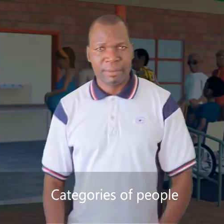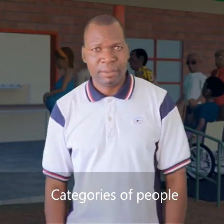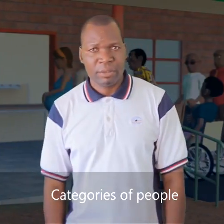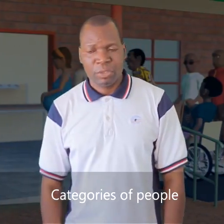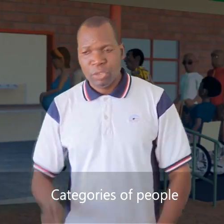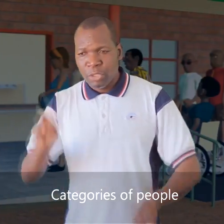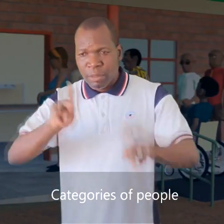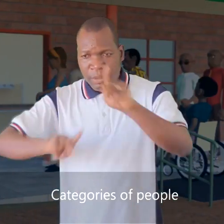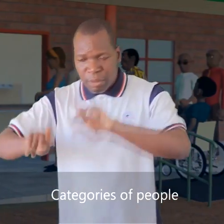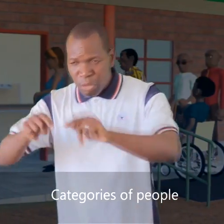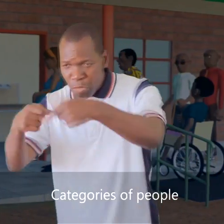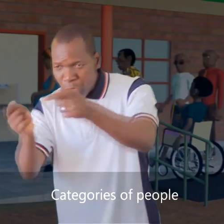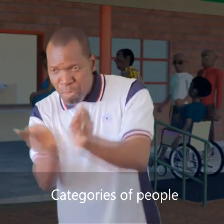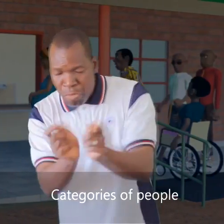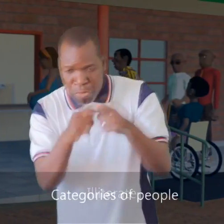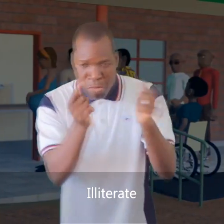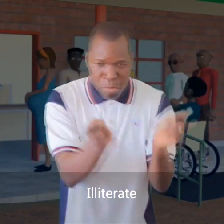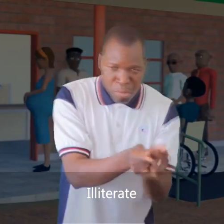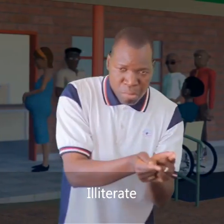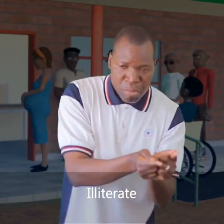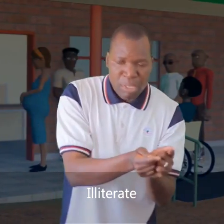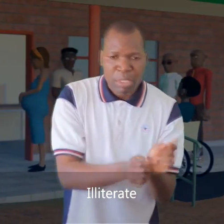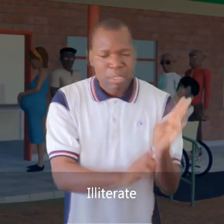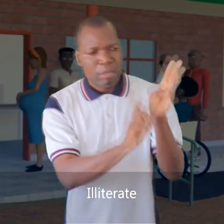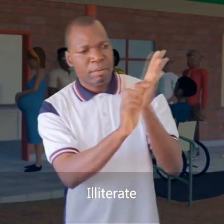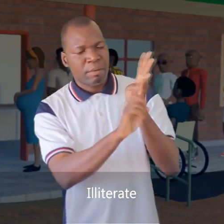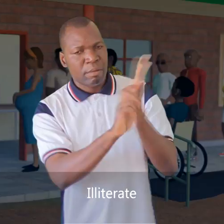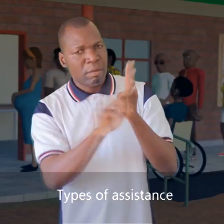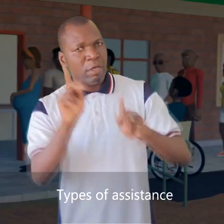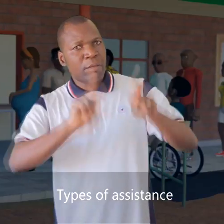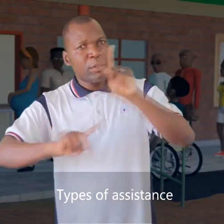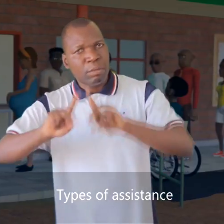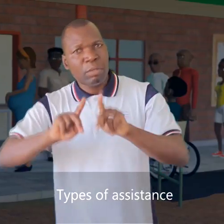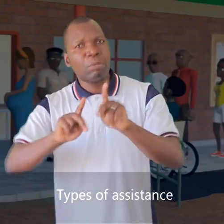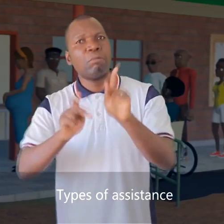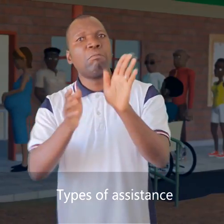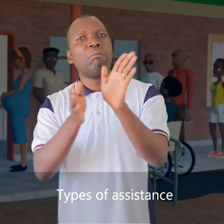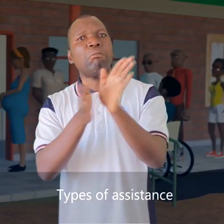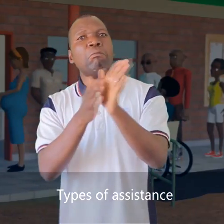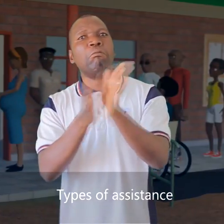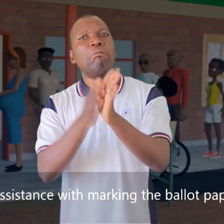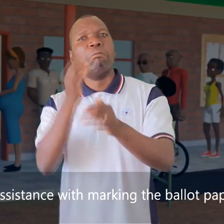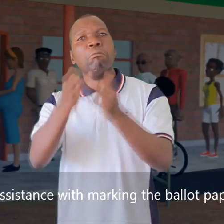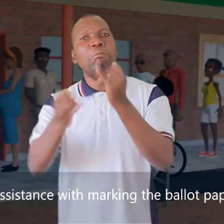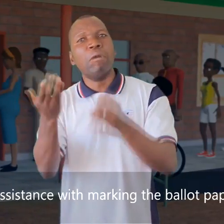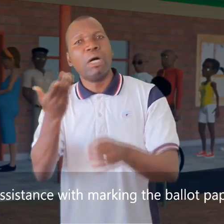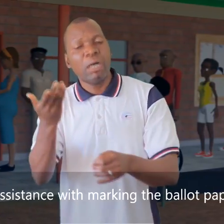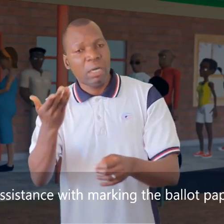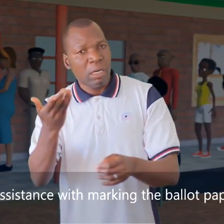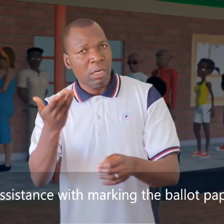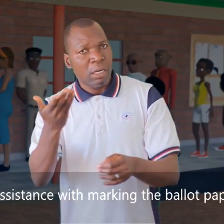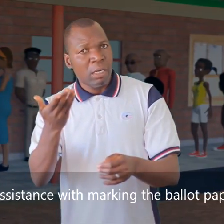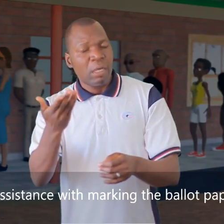Categories of people. Illiterate. Types of assistance. Assistance with marking the ballot